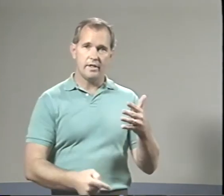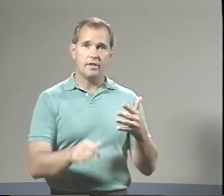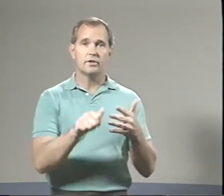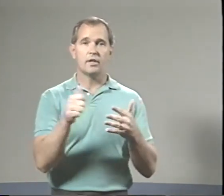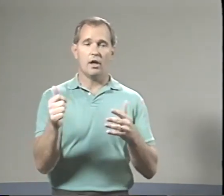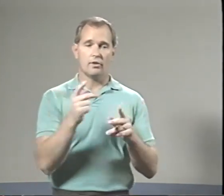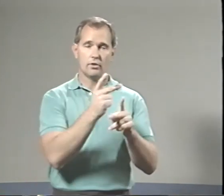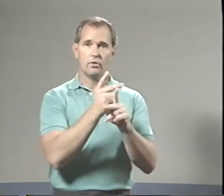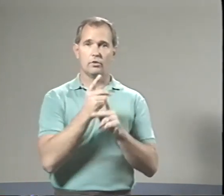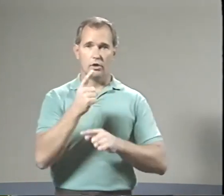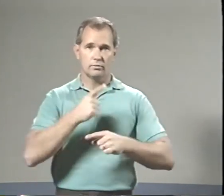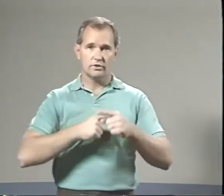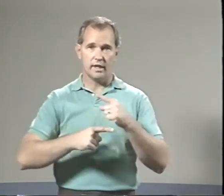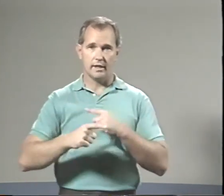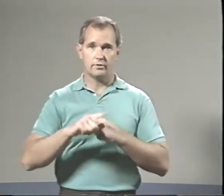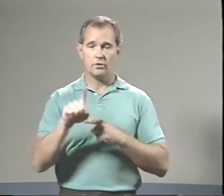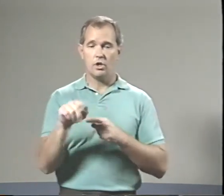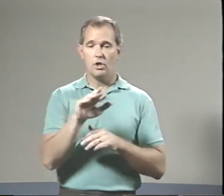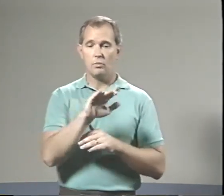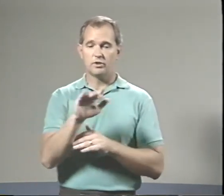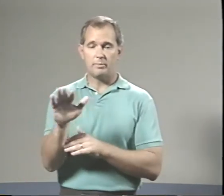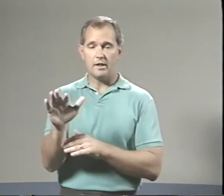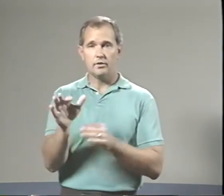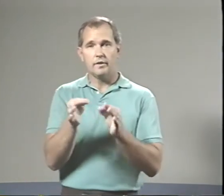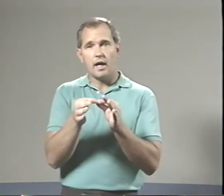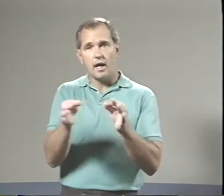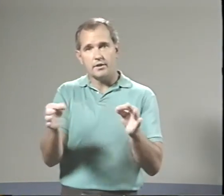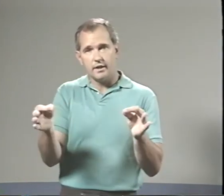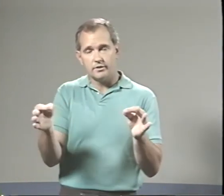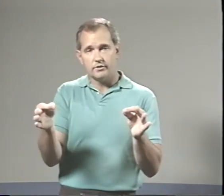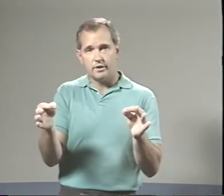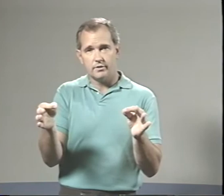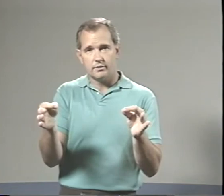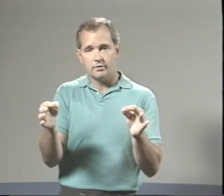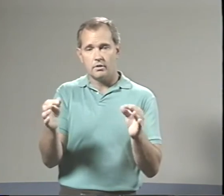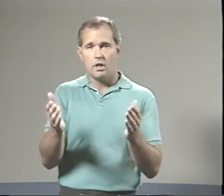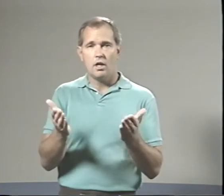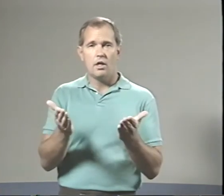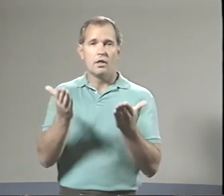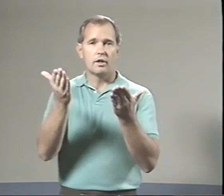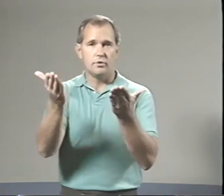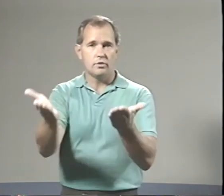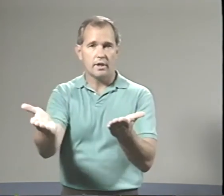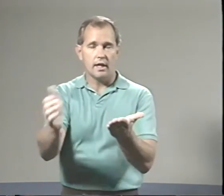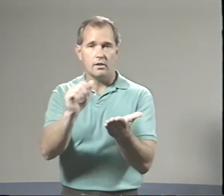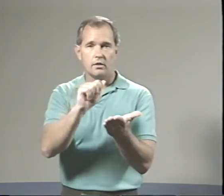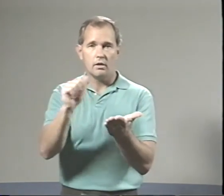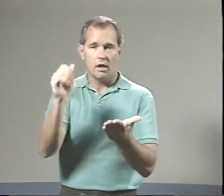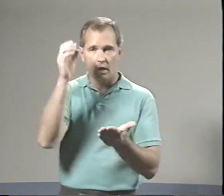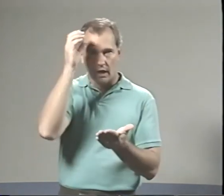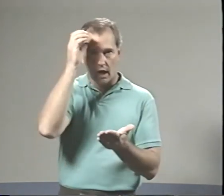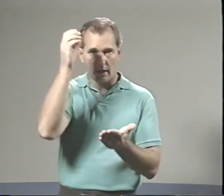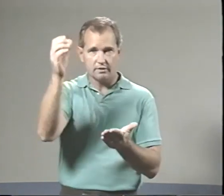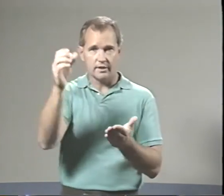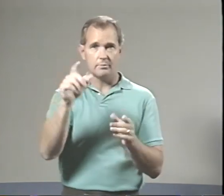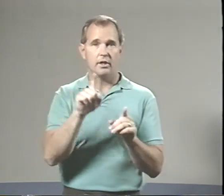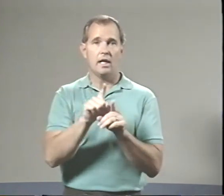These and other loan signs, when spelled in the context of sentences, communicate a concept